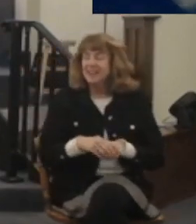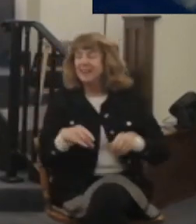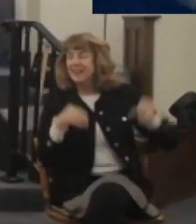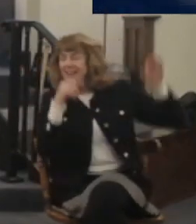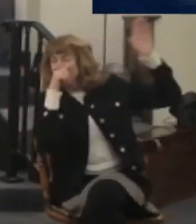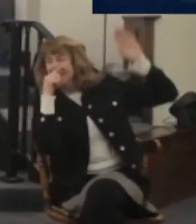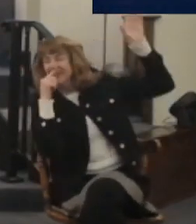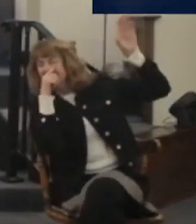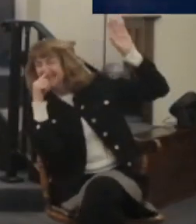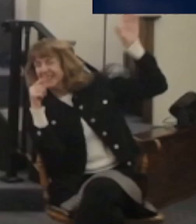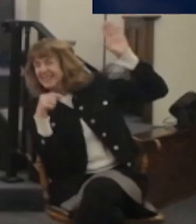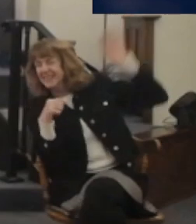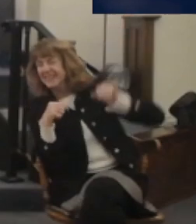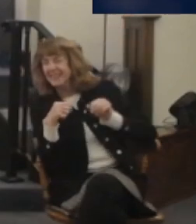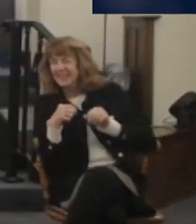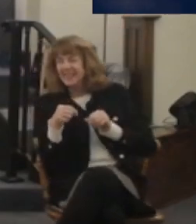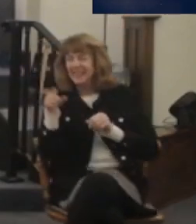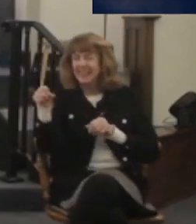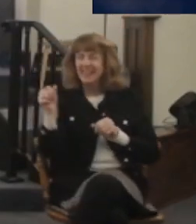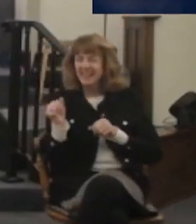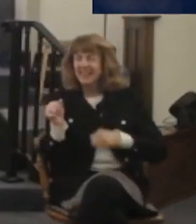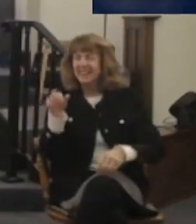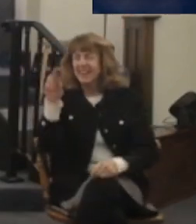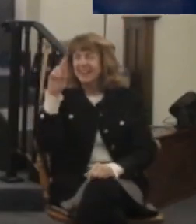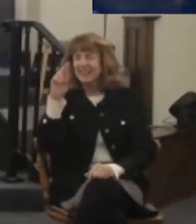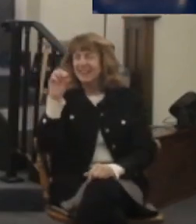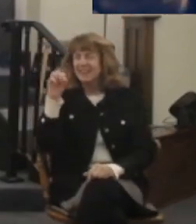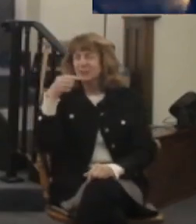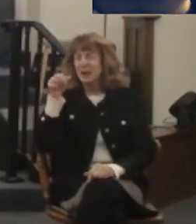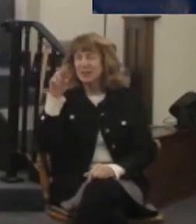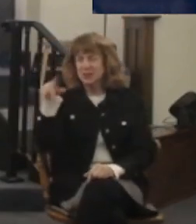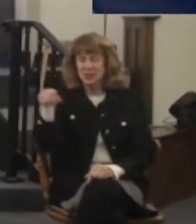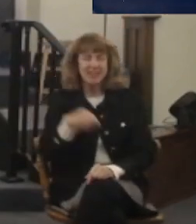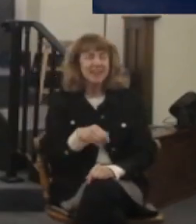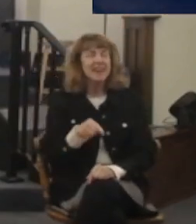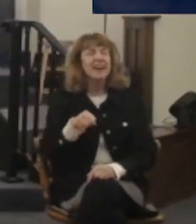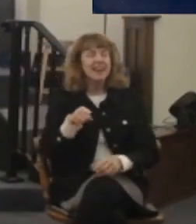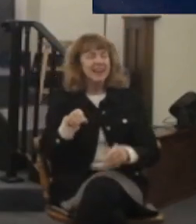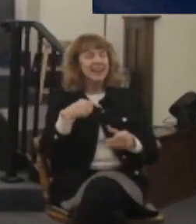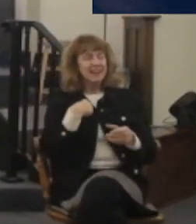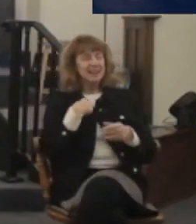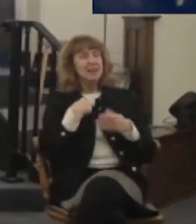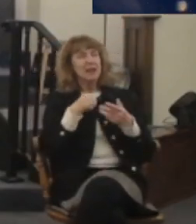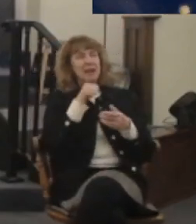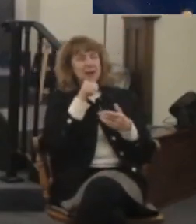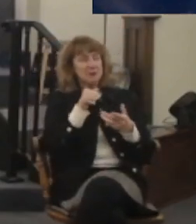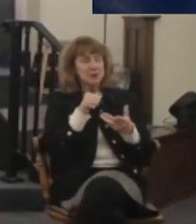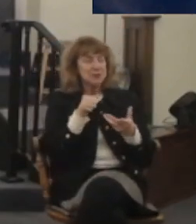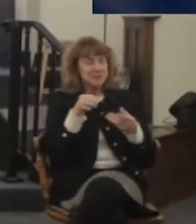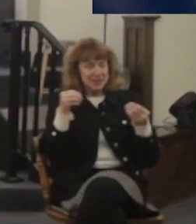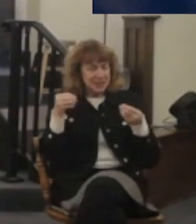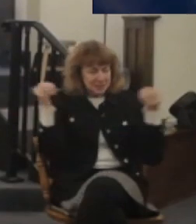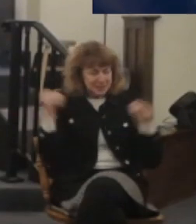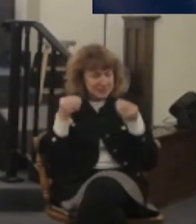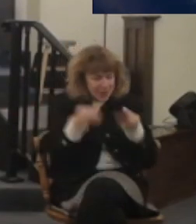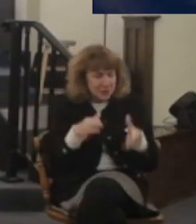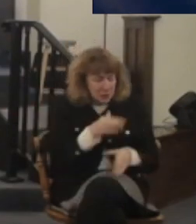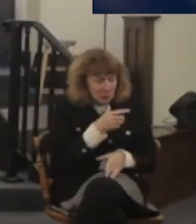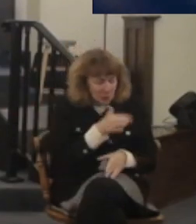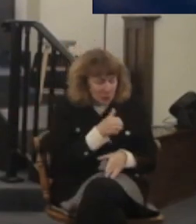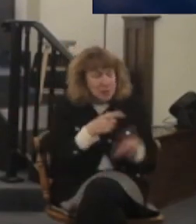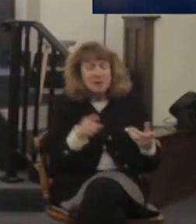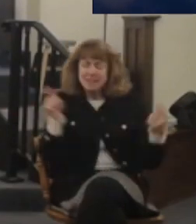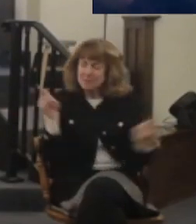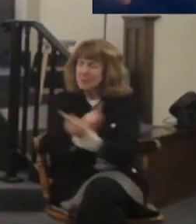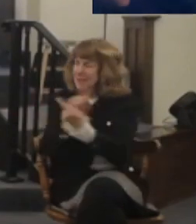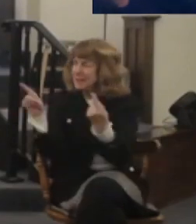around. I could give you a couple of hints, but I feel like I'm doing you a disservice because you might meet some really good people on